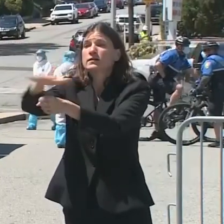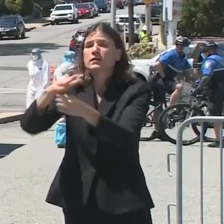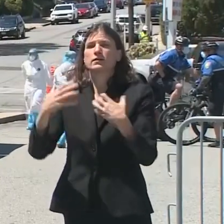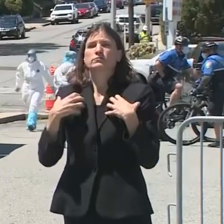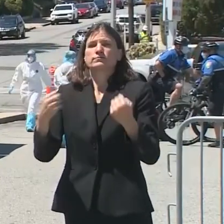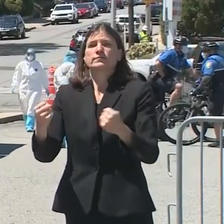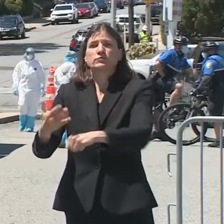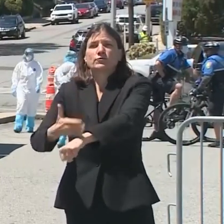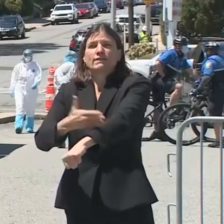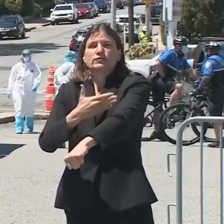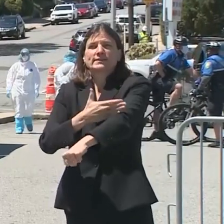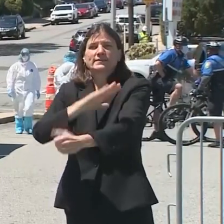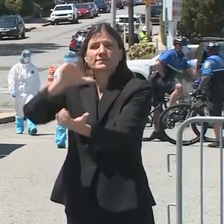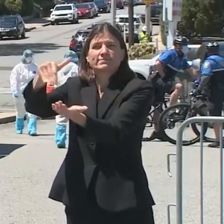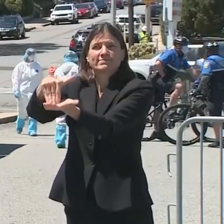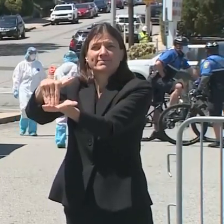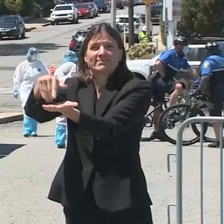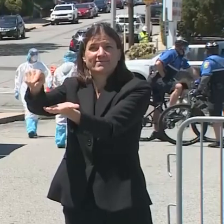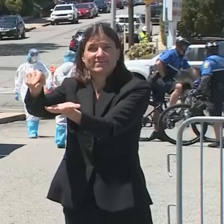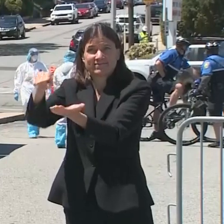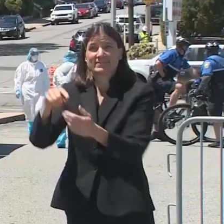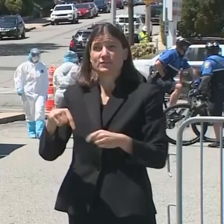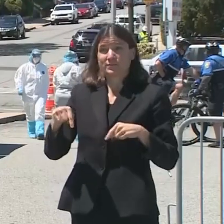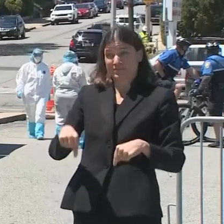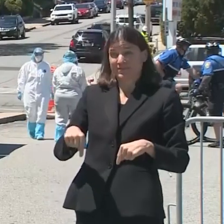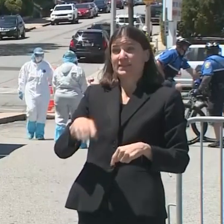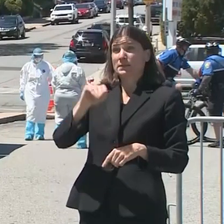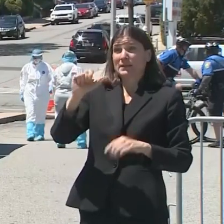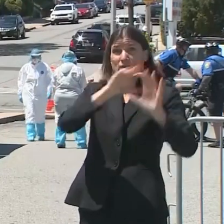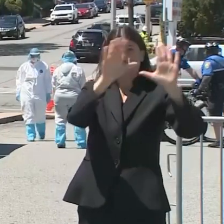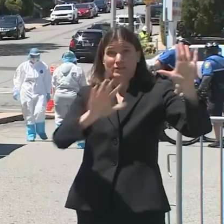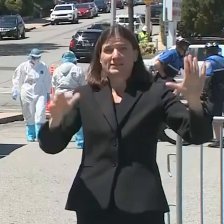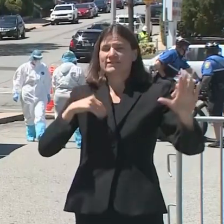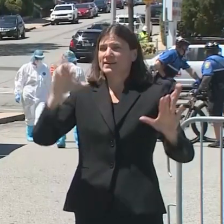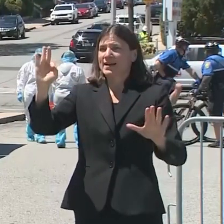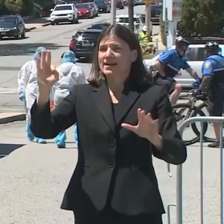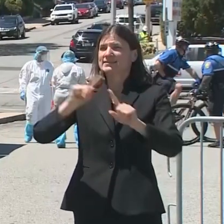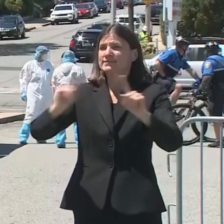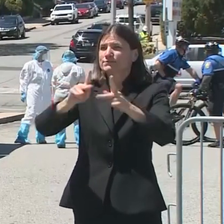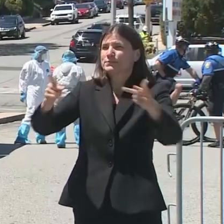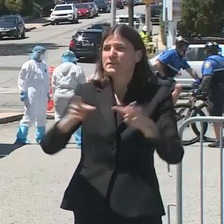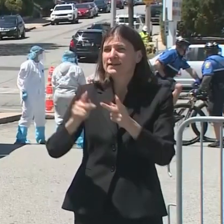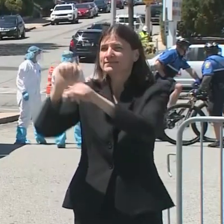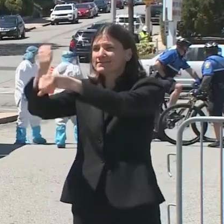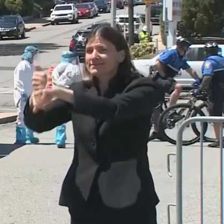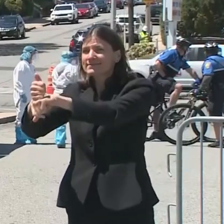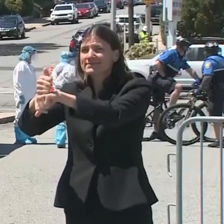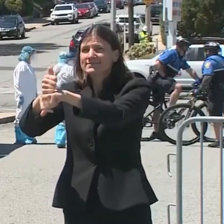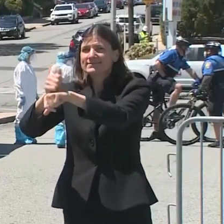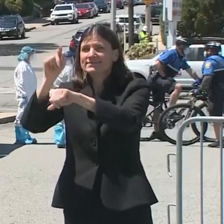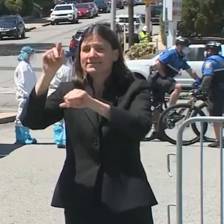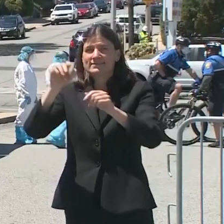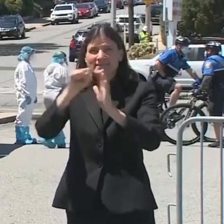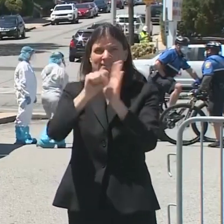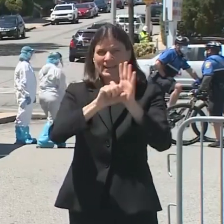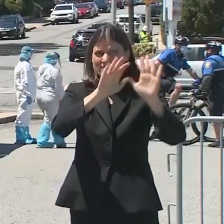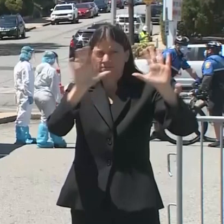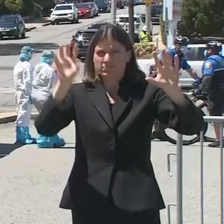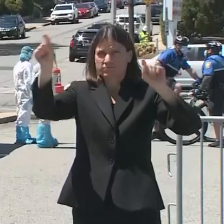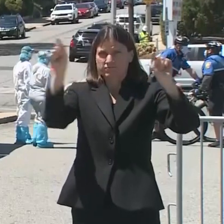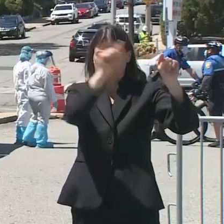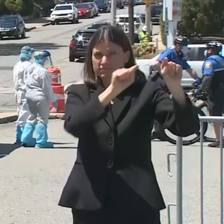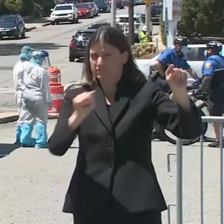sites in Everett, Lexington, Taunton, Worcester, Northampton, Pittsfield, one that is shared by Chelsea and